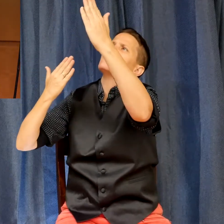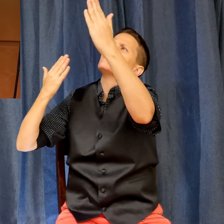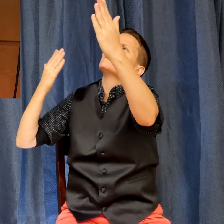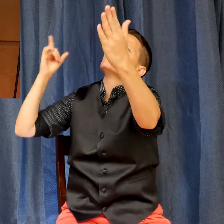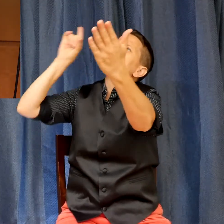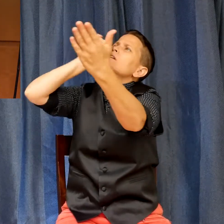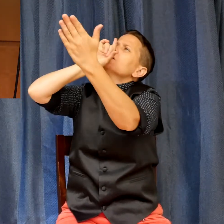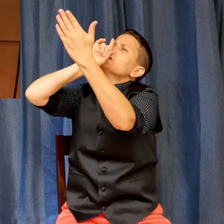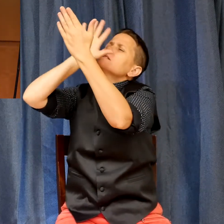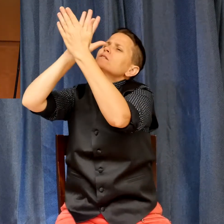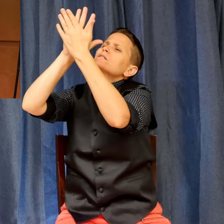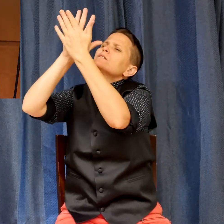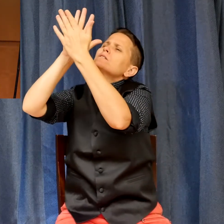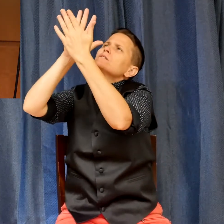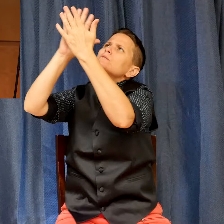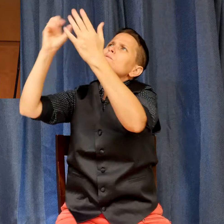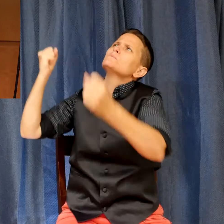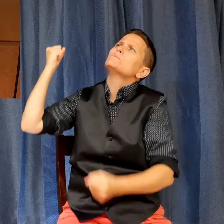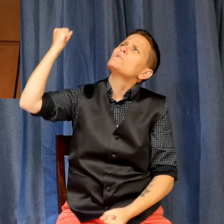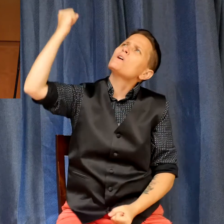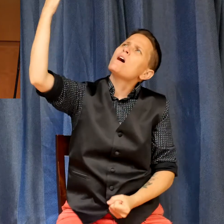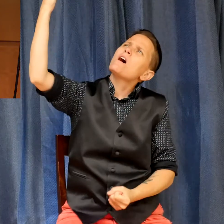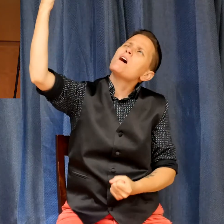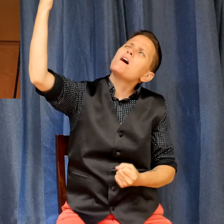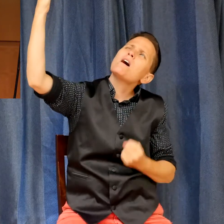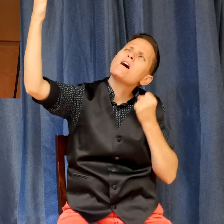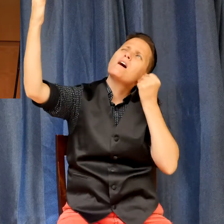Oh, yes. Total